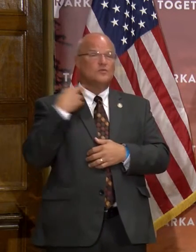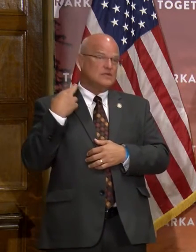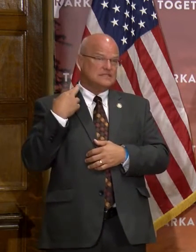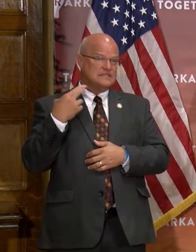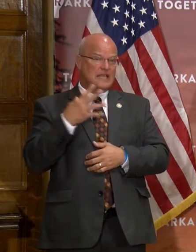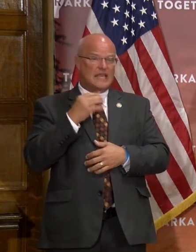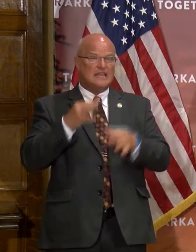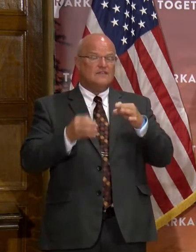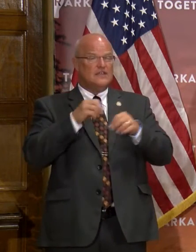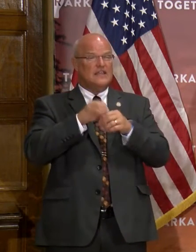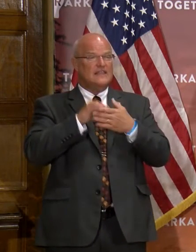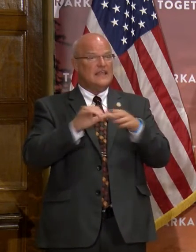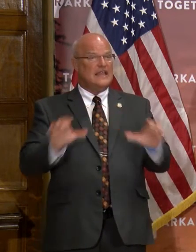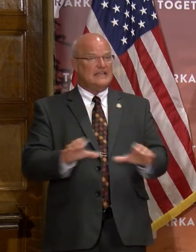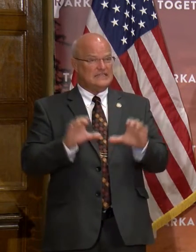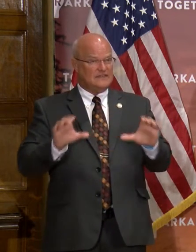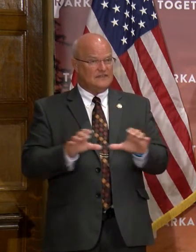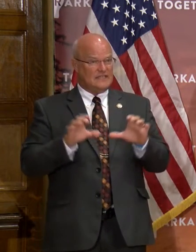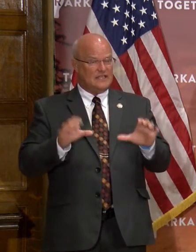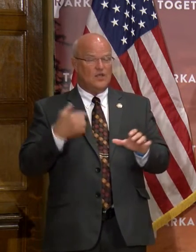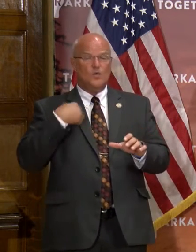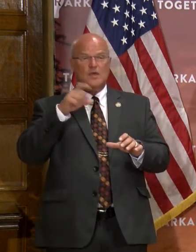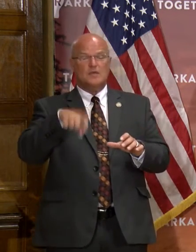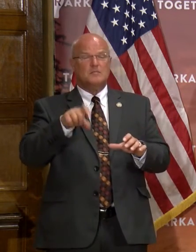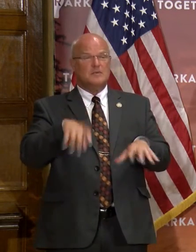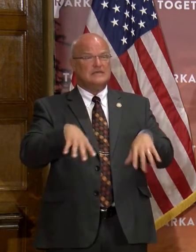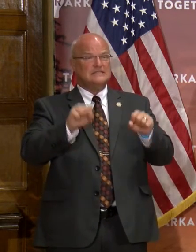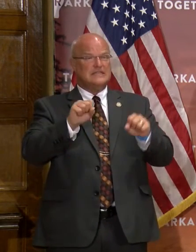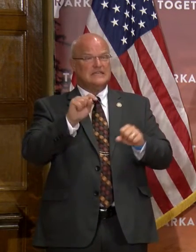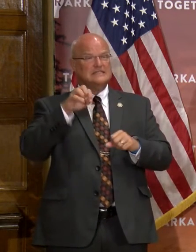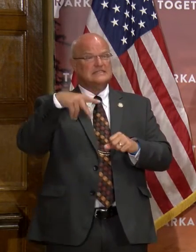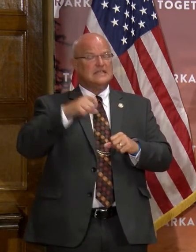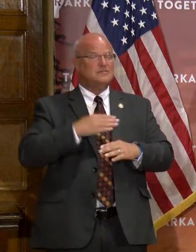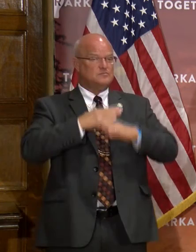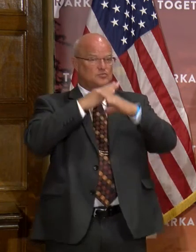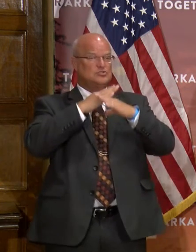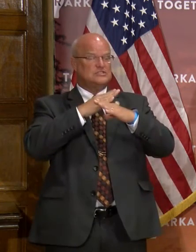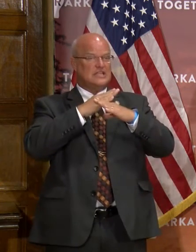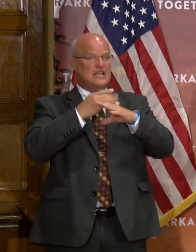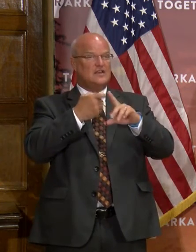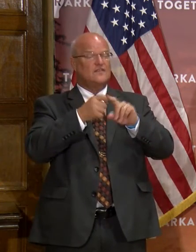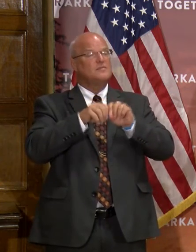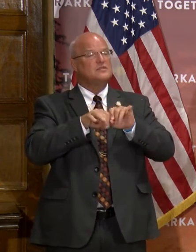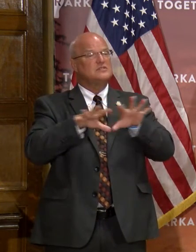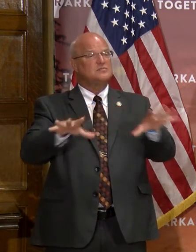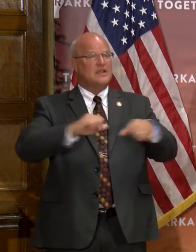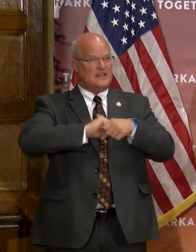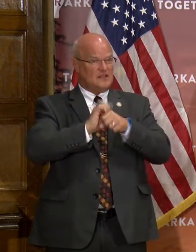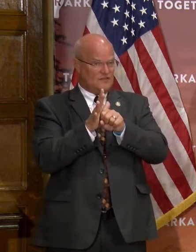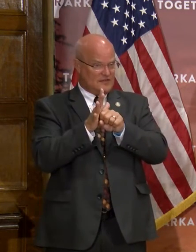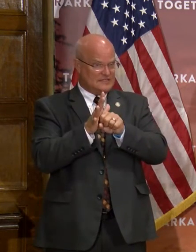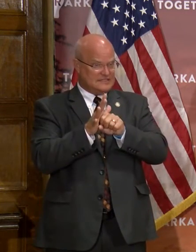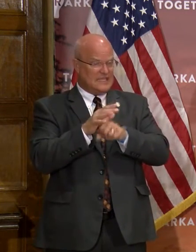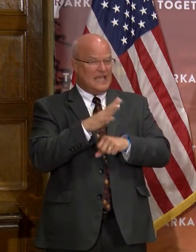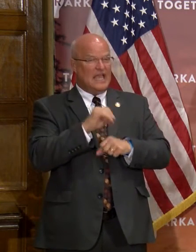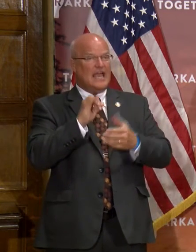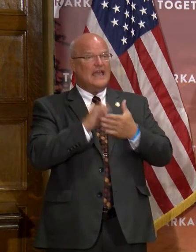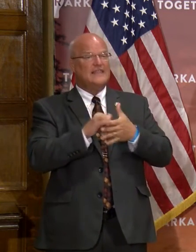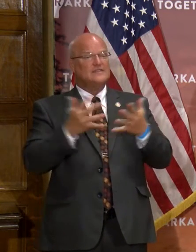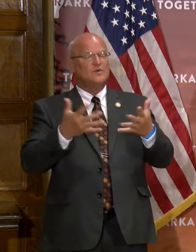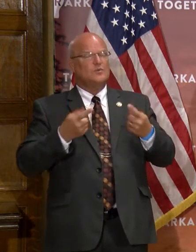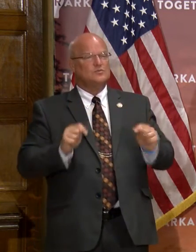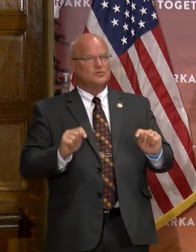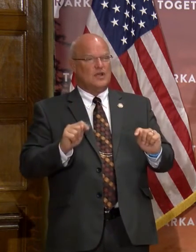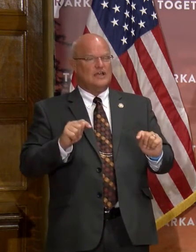risk. And if you're in that activity, we have to take steps to protect from the spread of the virus, and those are the measures that